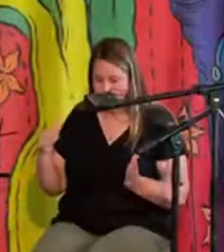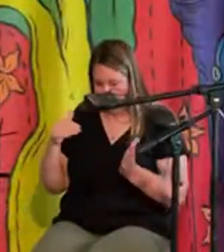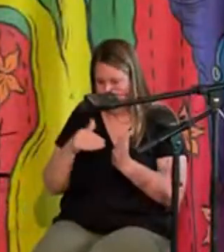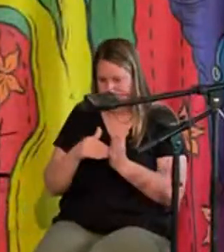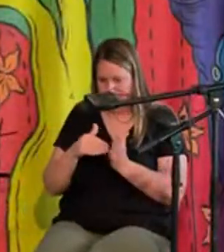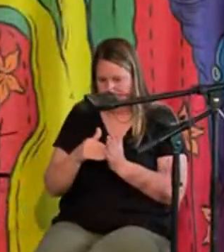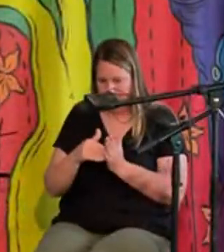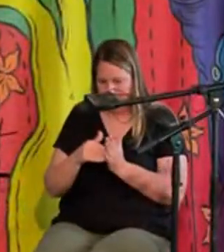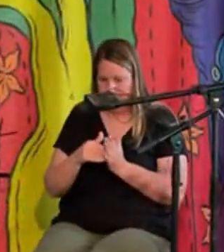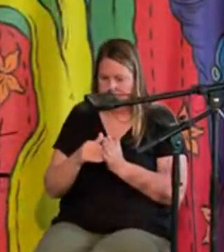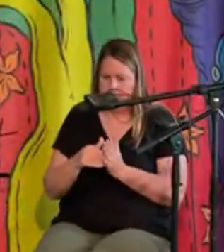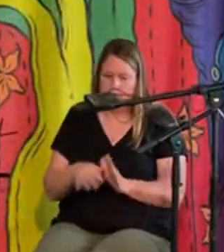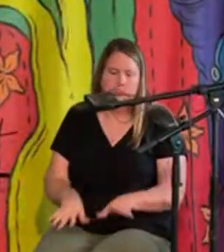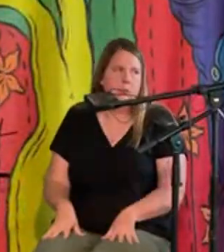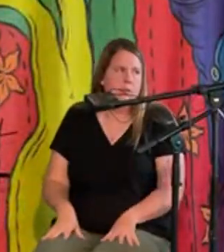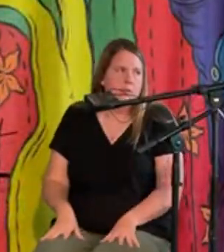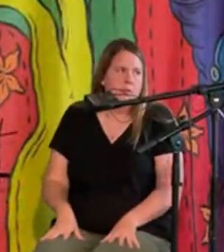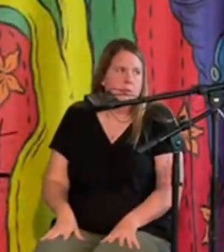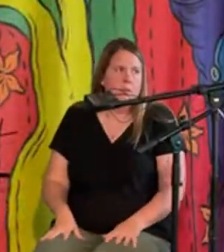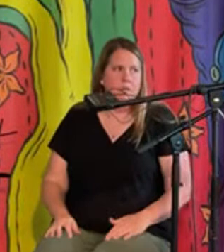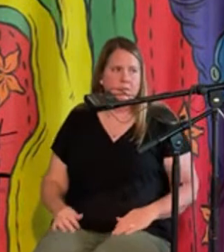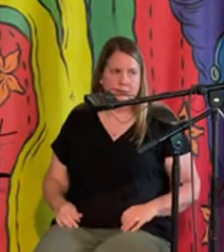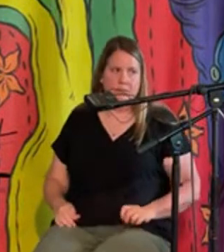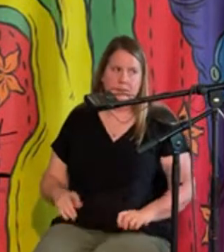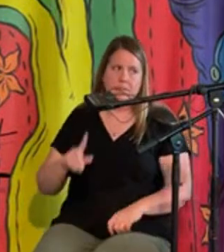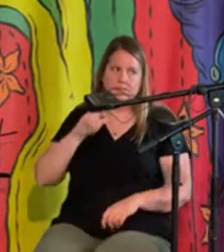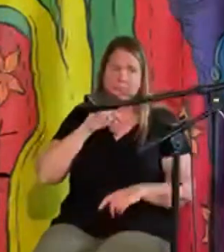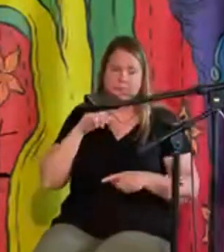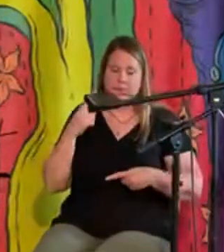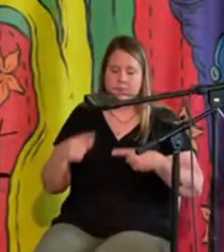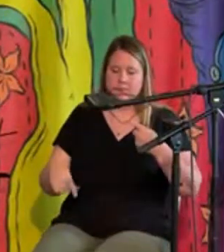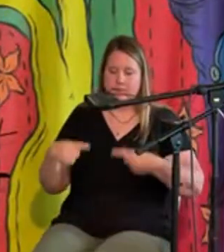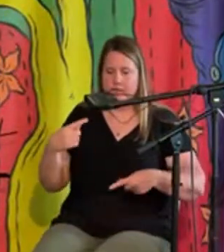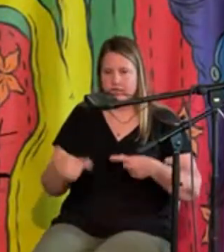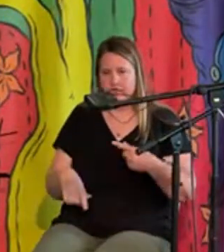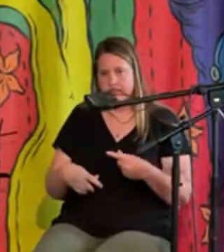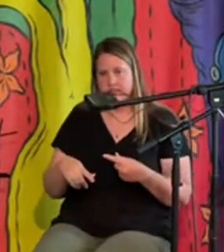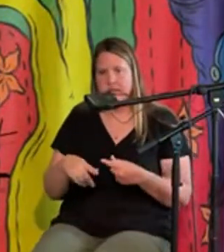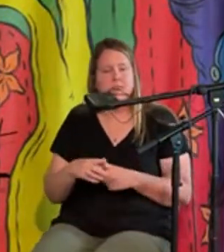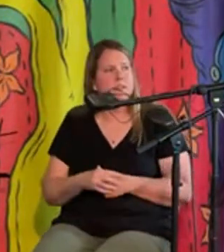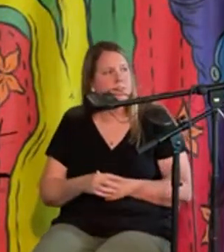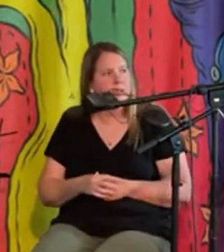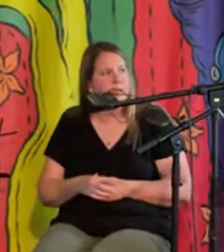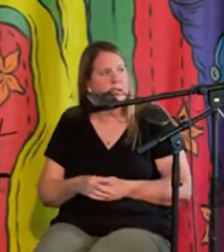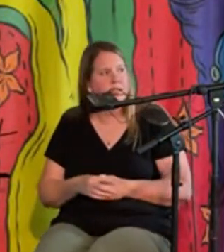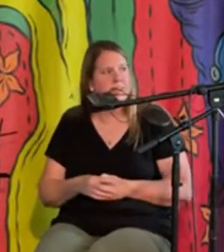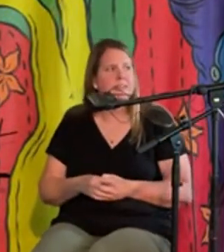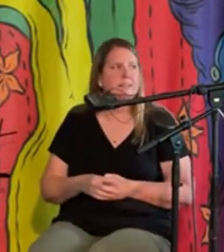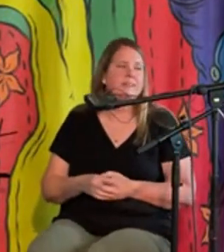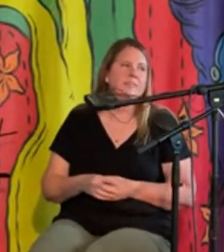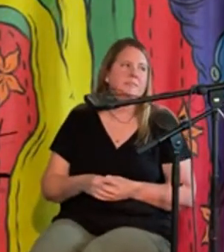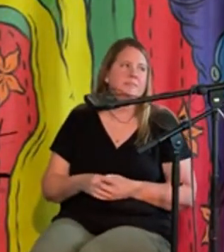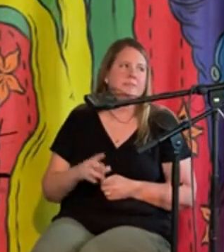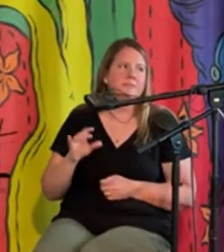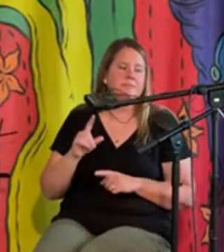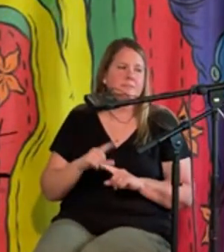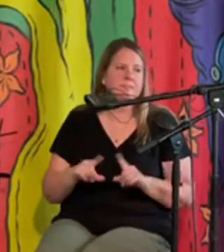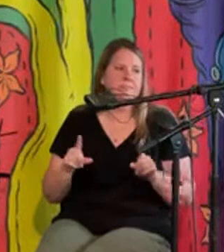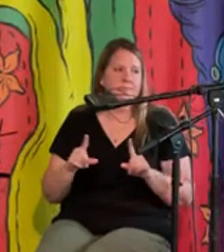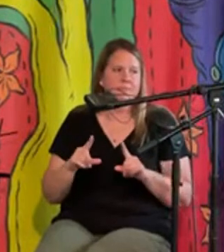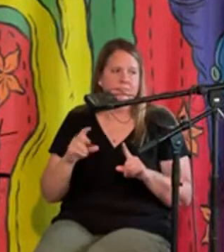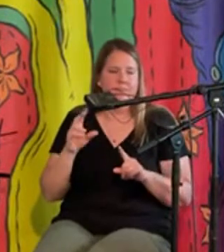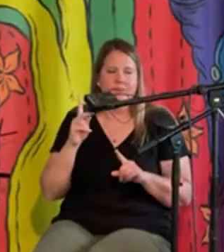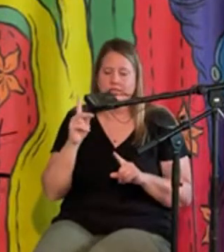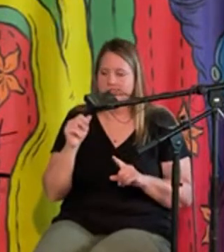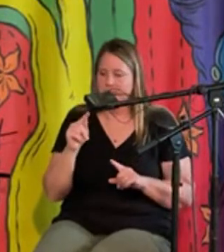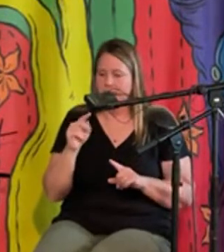actively... Yeah, we were actively arguing. That's what two writers do in the marriage. But the truth is, Kenny was